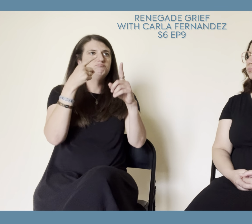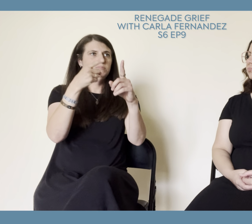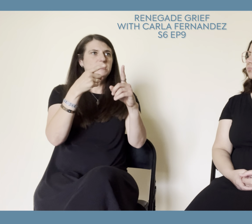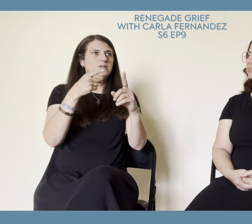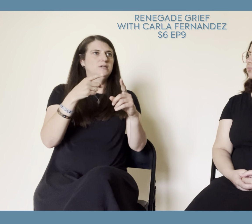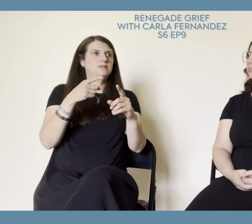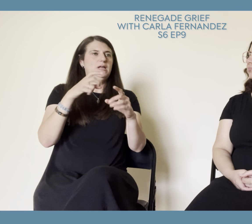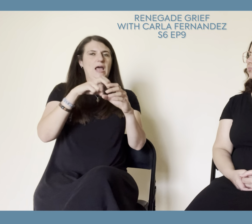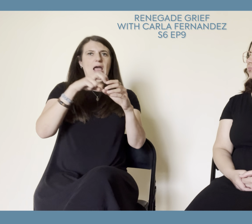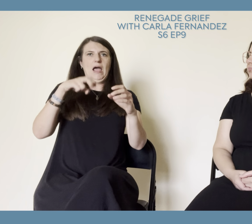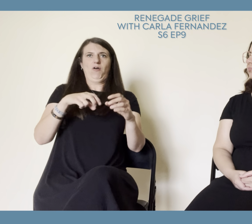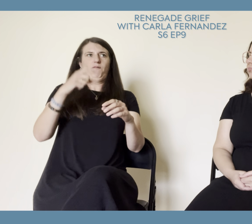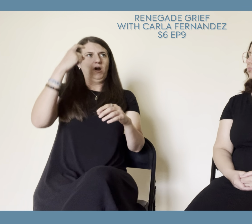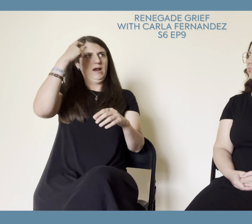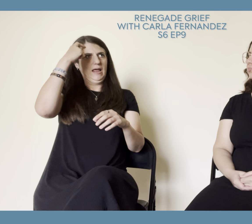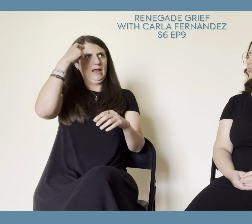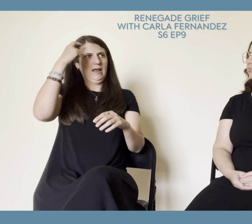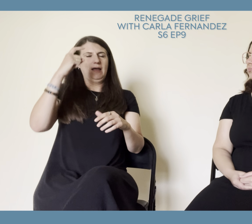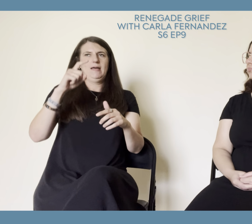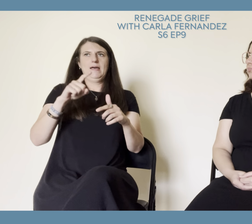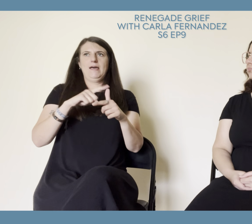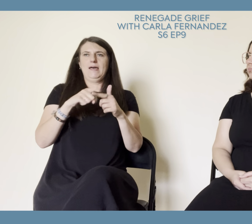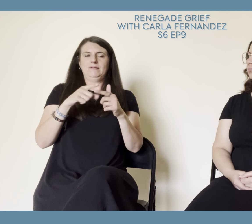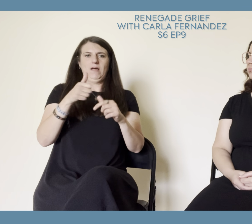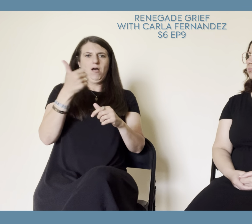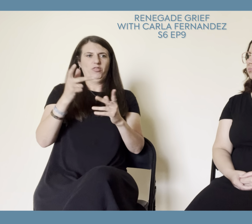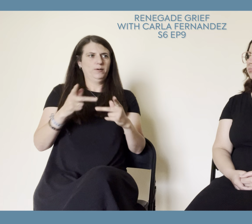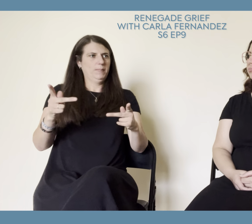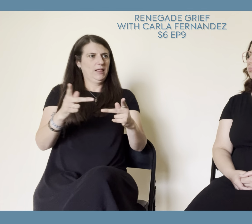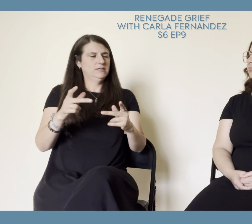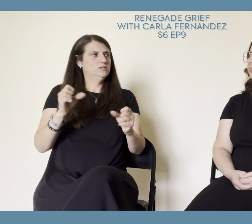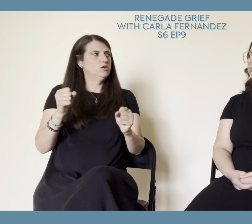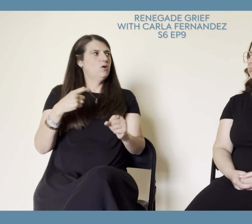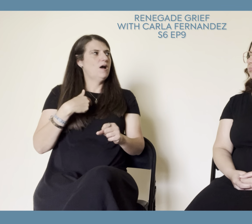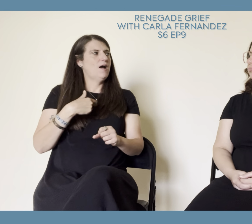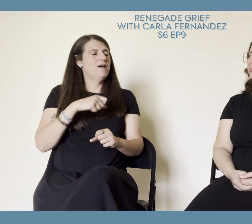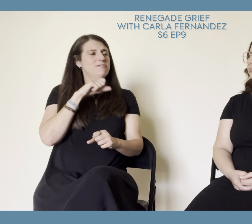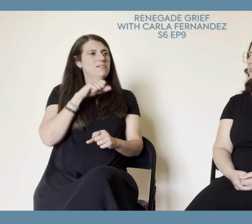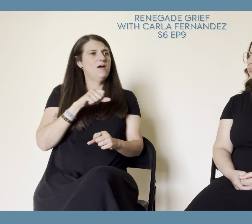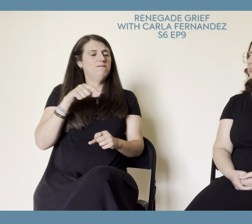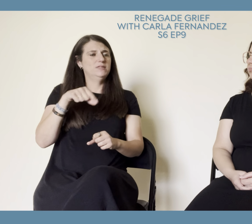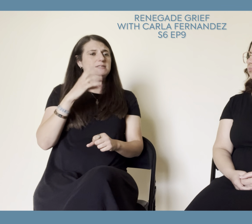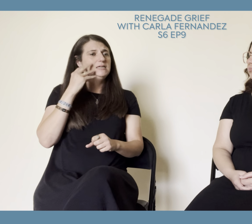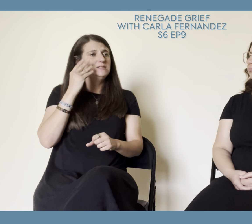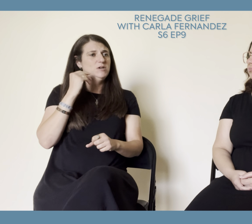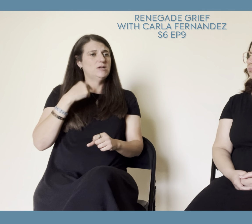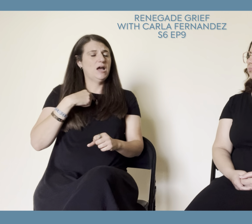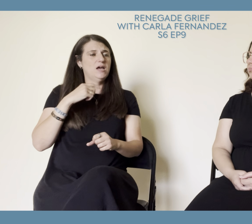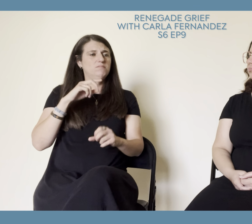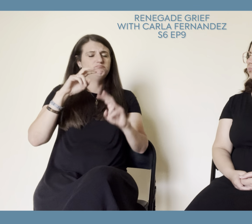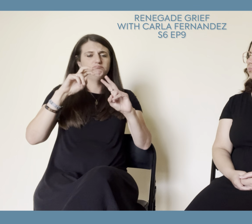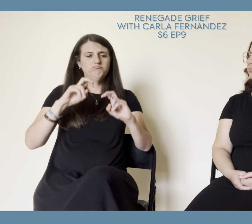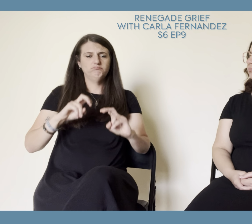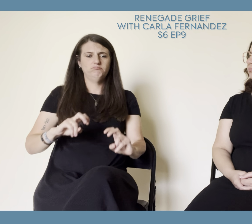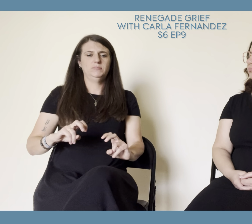into like another place. So it's what I loved about this experience. The more I started to look into it, there's really